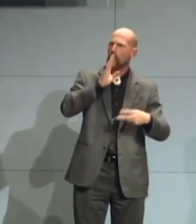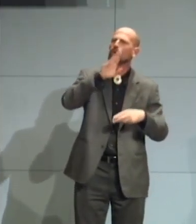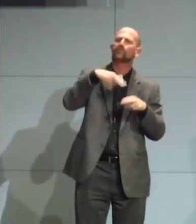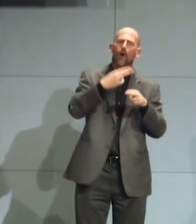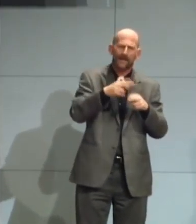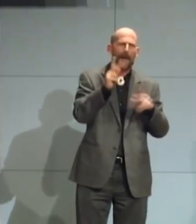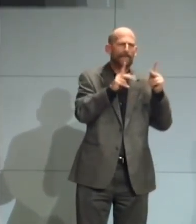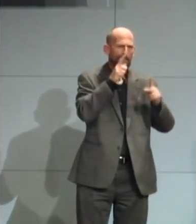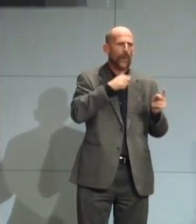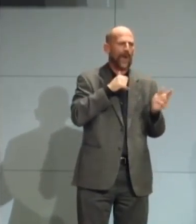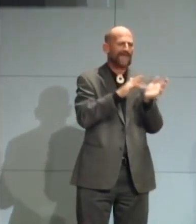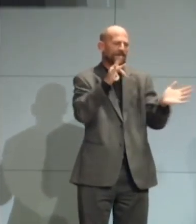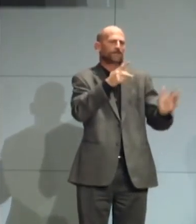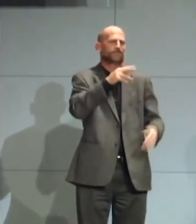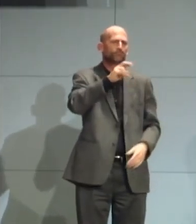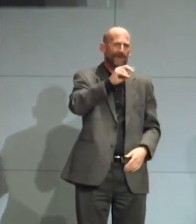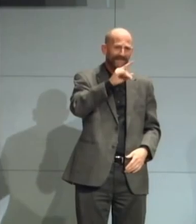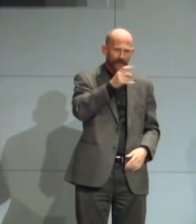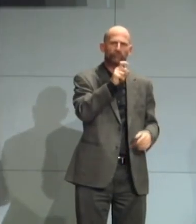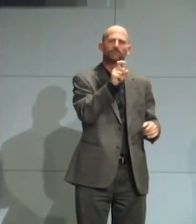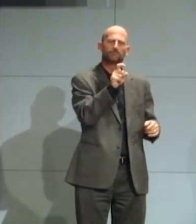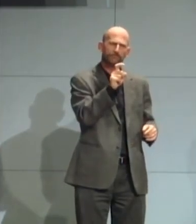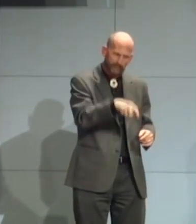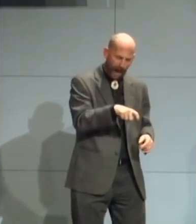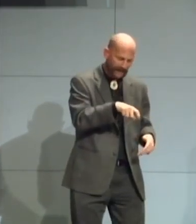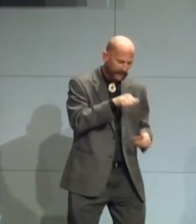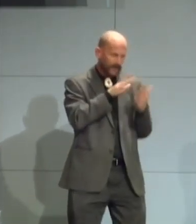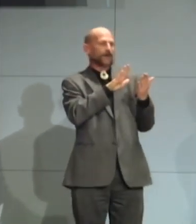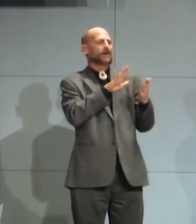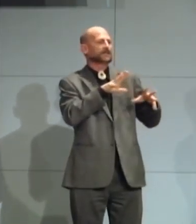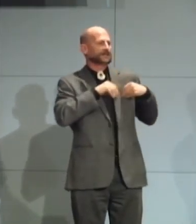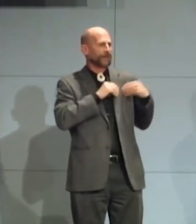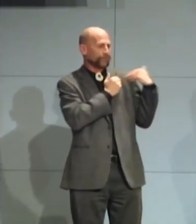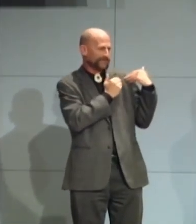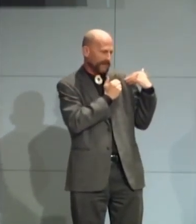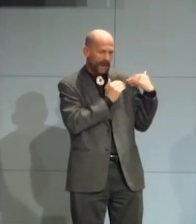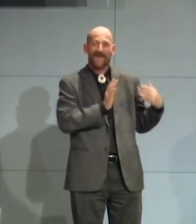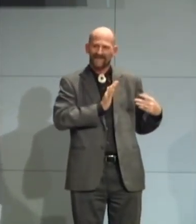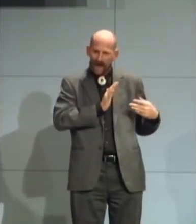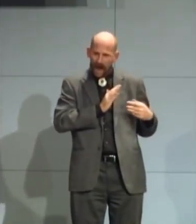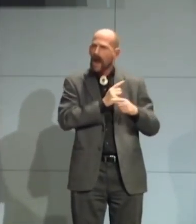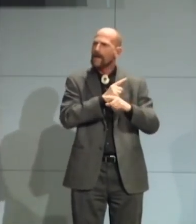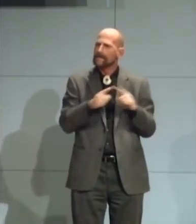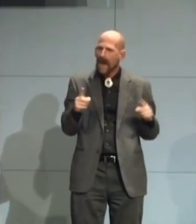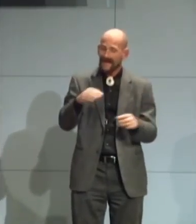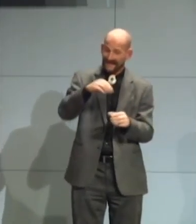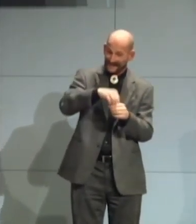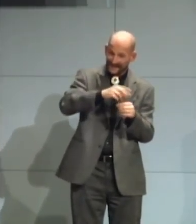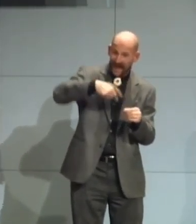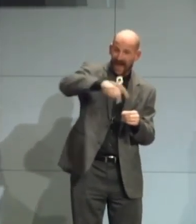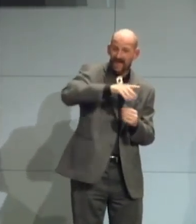an issue for women, it must be an issue for us. You can't have a down without an up, You can't have one group subordinated